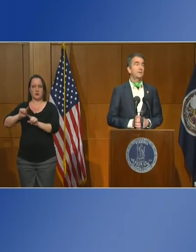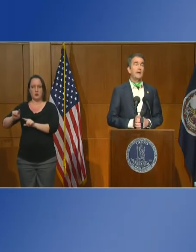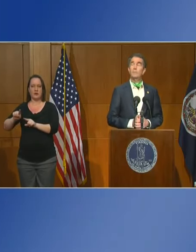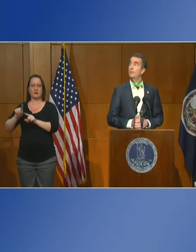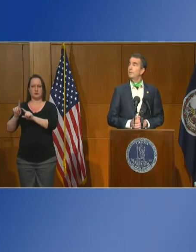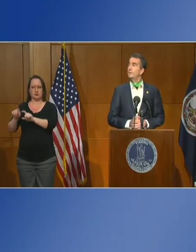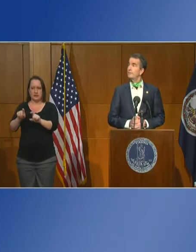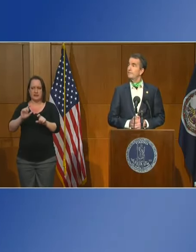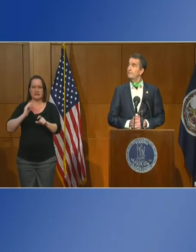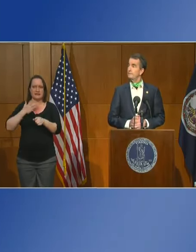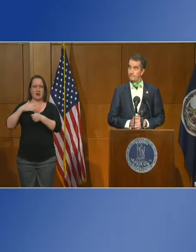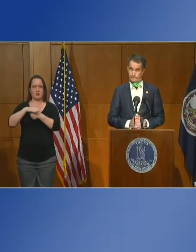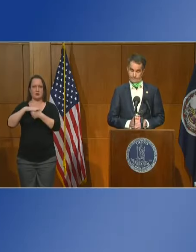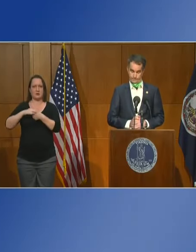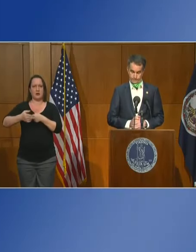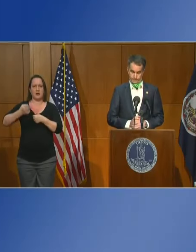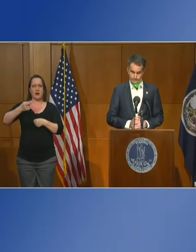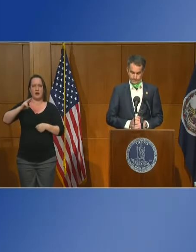at-risk neighborhoods.